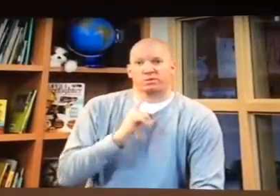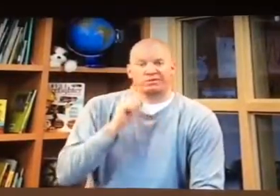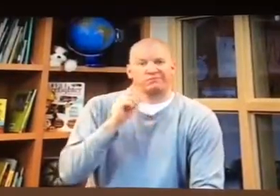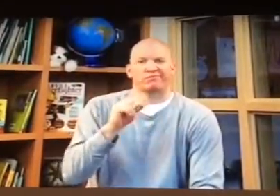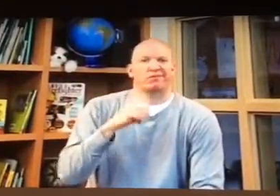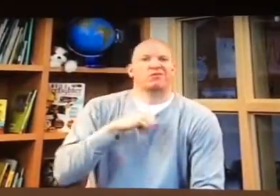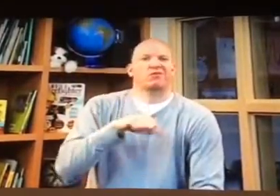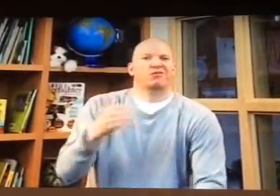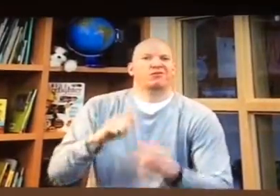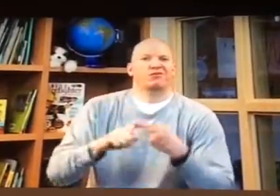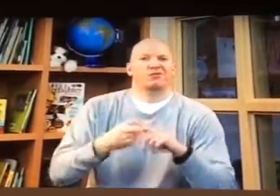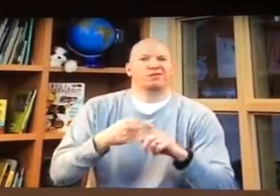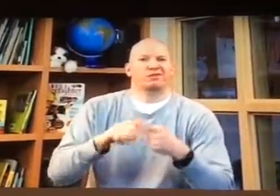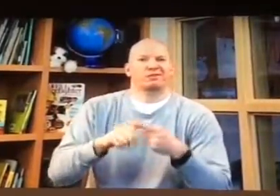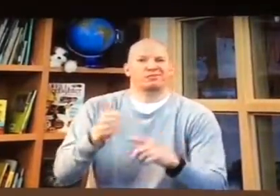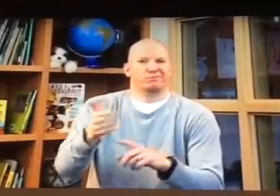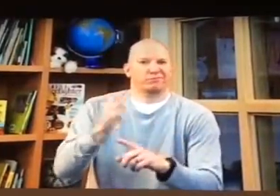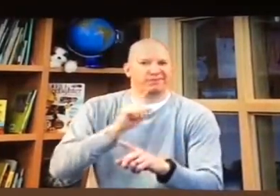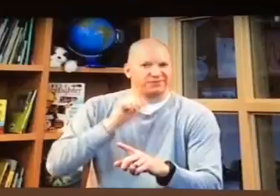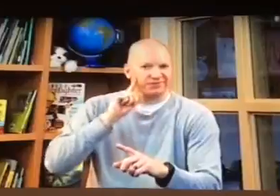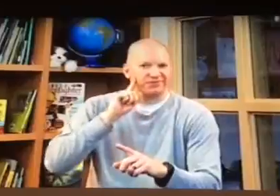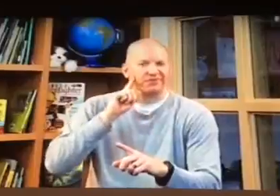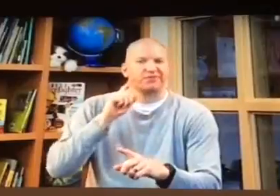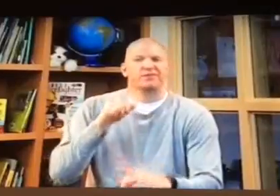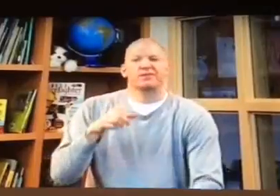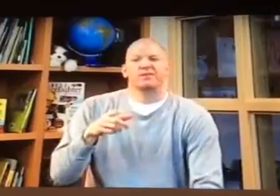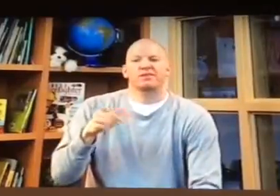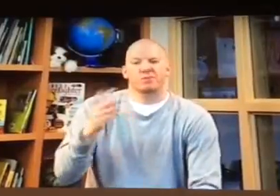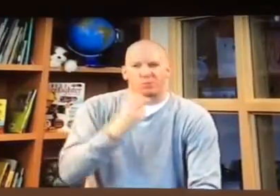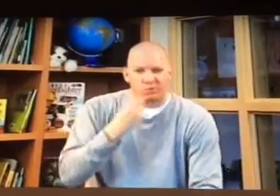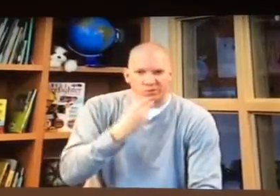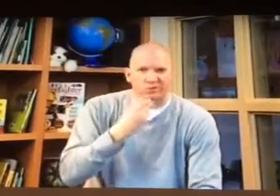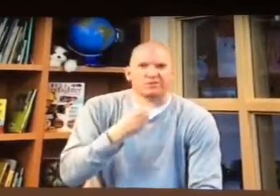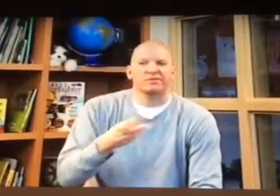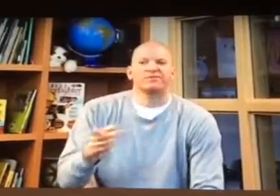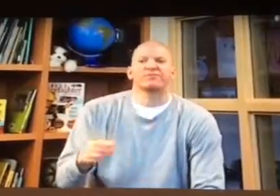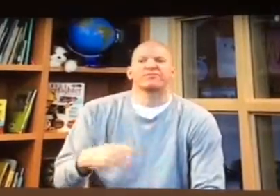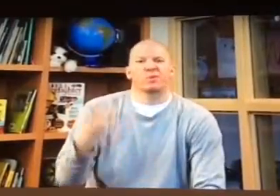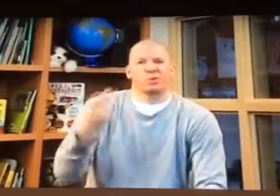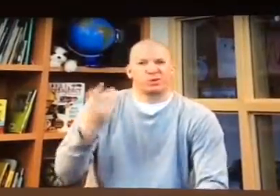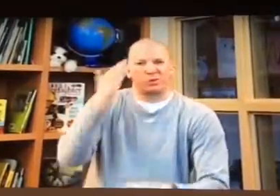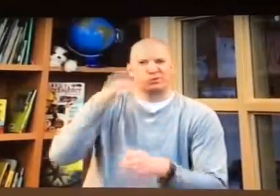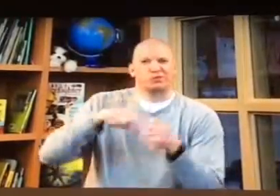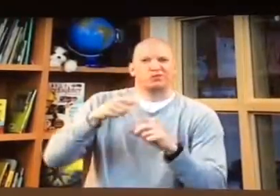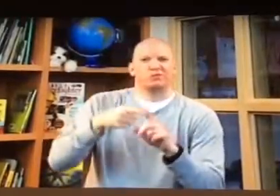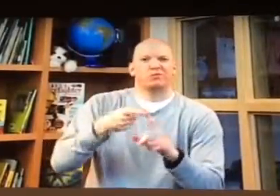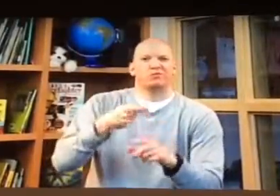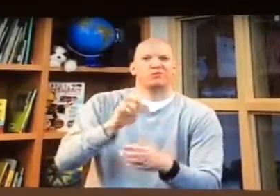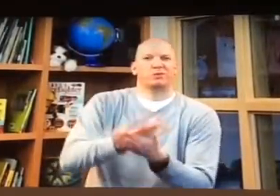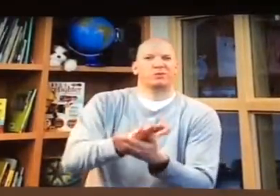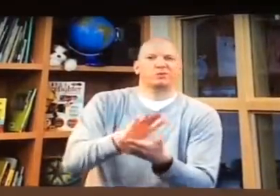So I was put into there. I wasn't alone, actually, though. I did have some deaf friends,